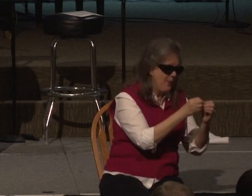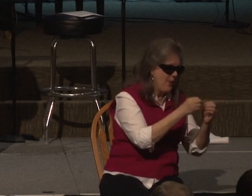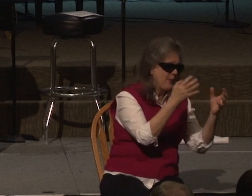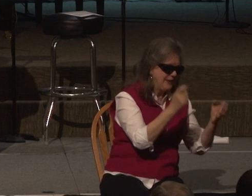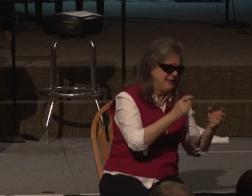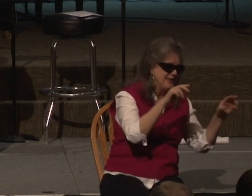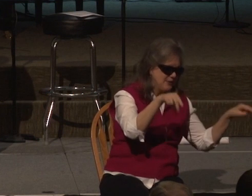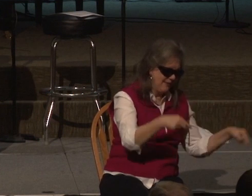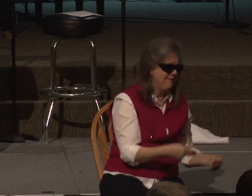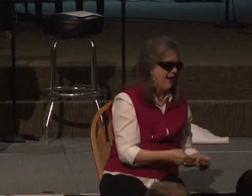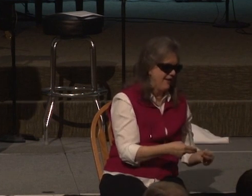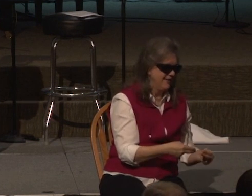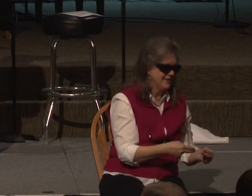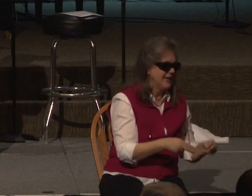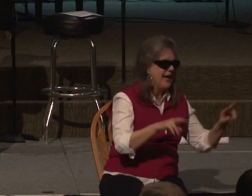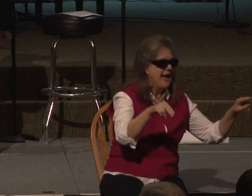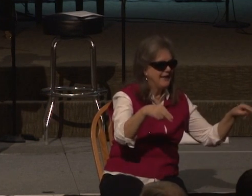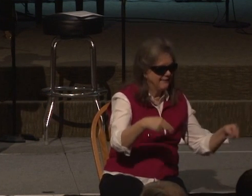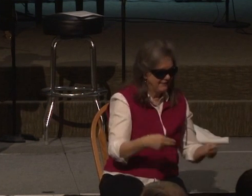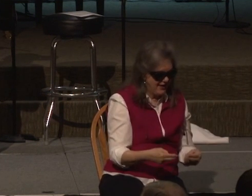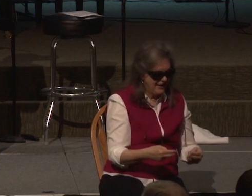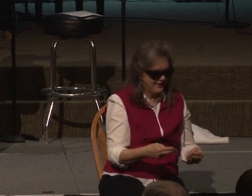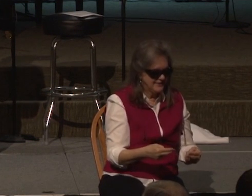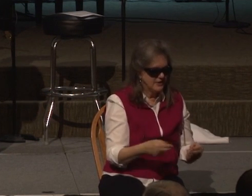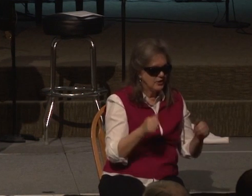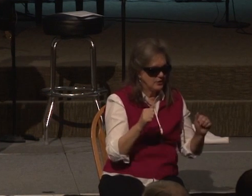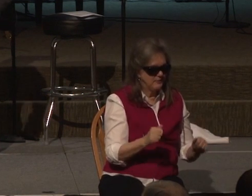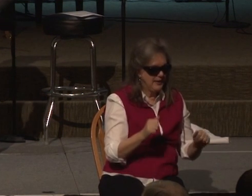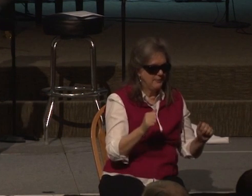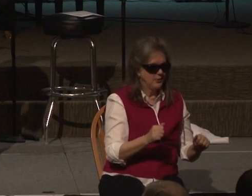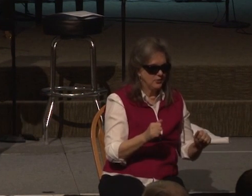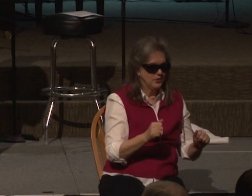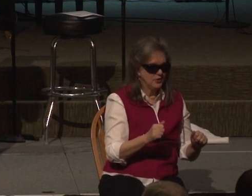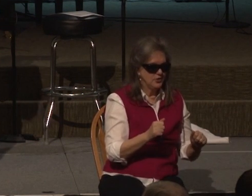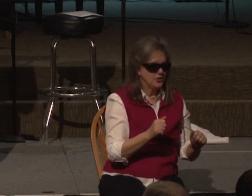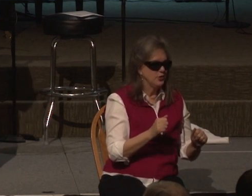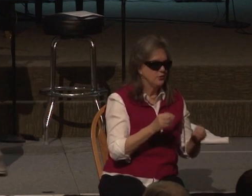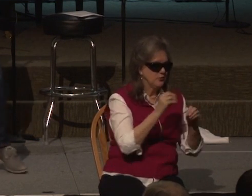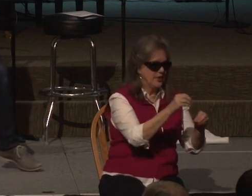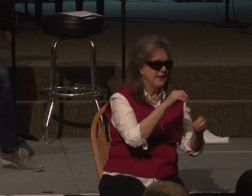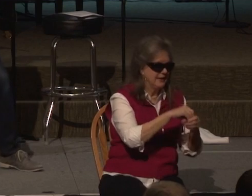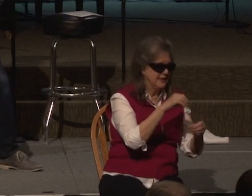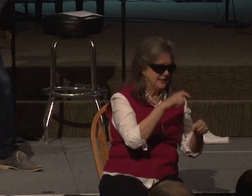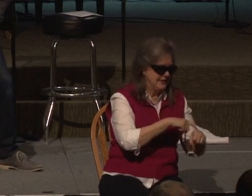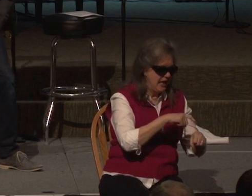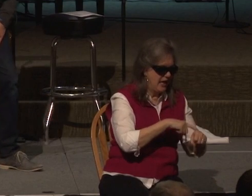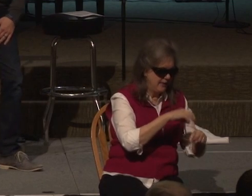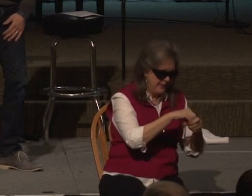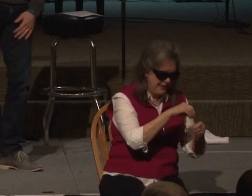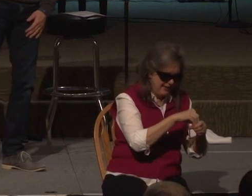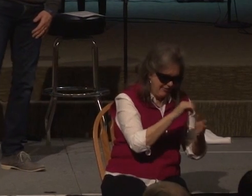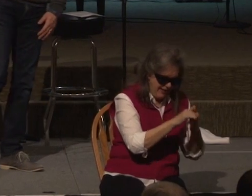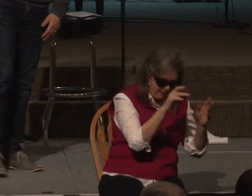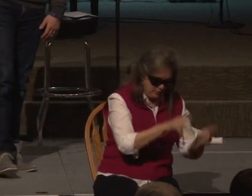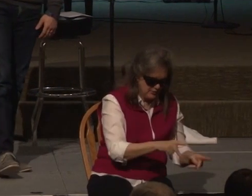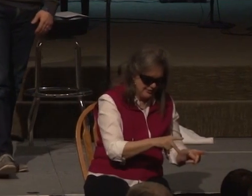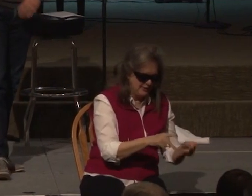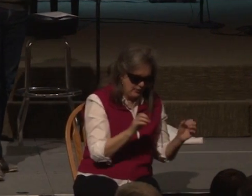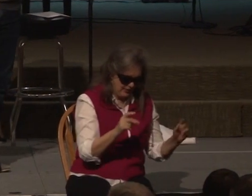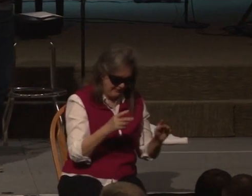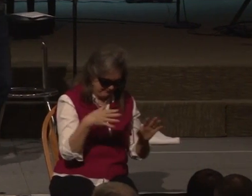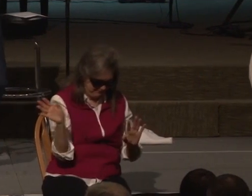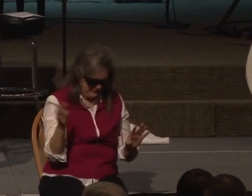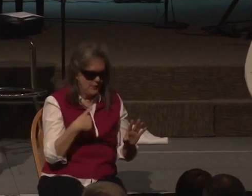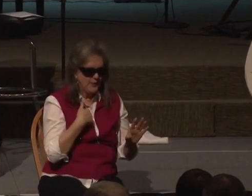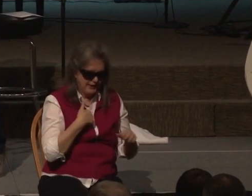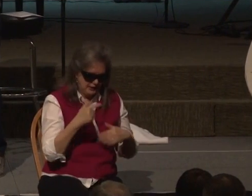invite, and invite in order to invest. And so I want to give you a few investment principles, all right? We